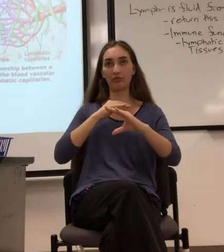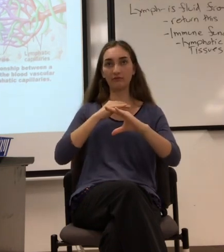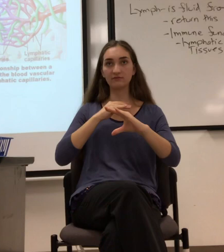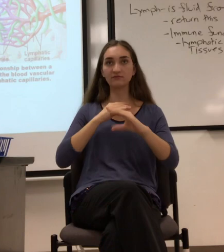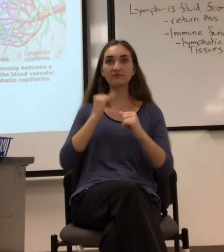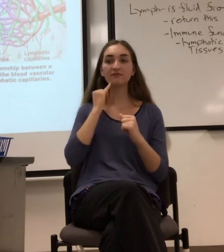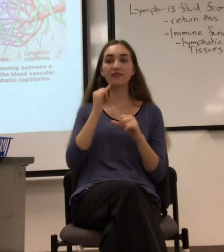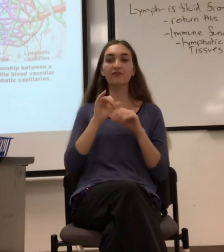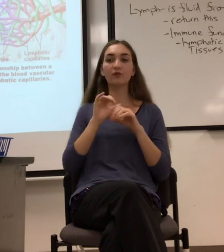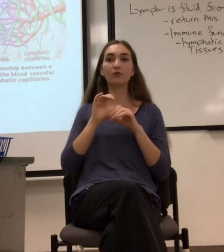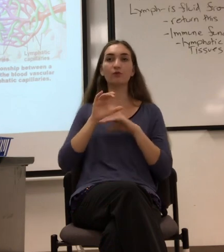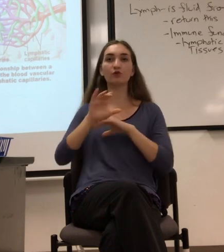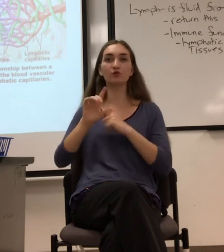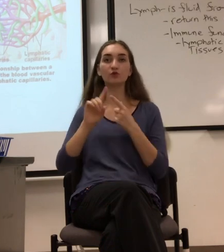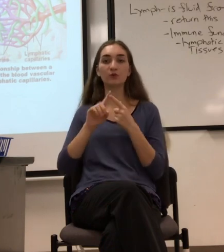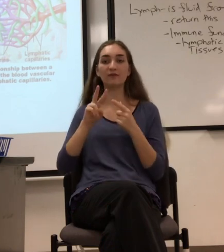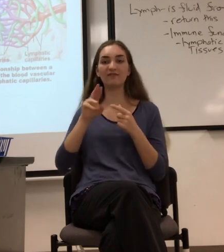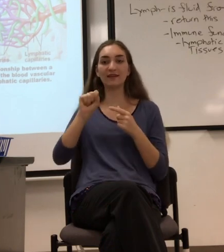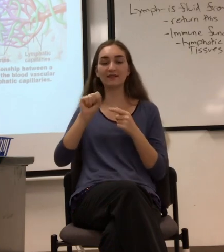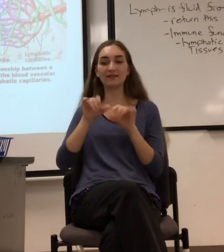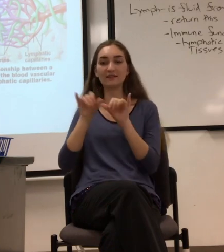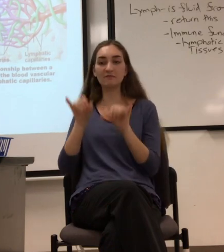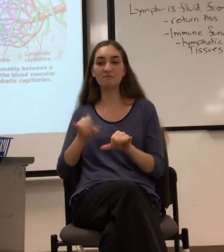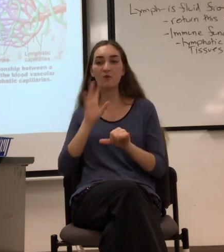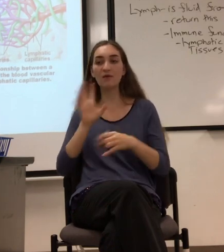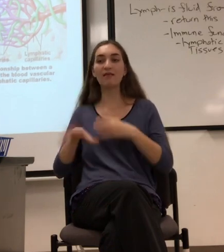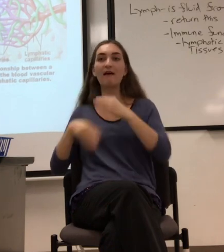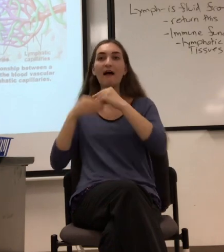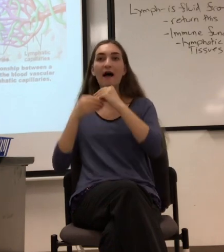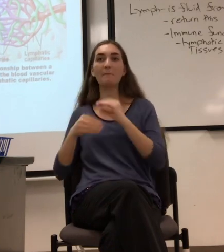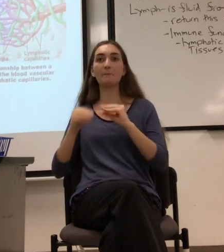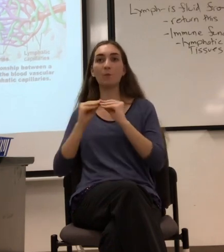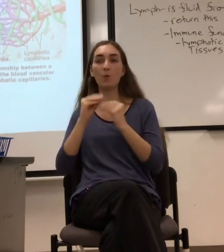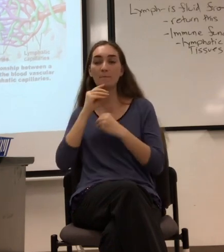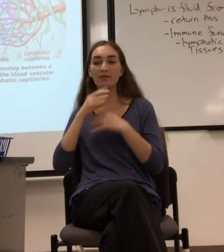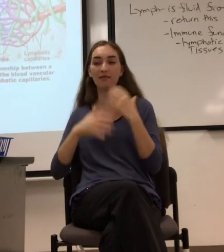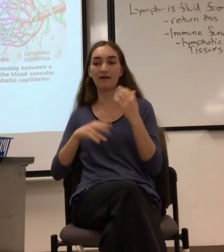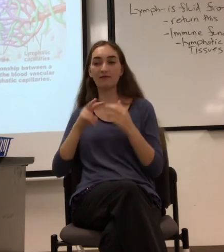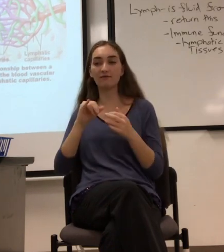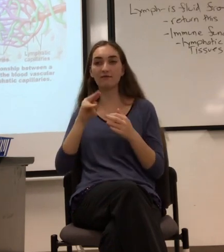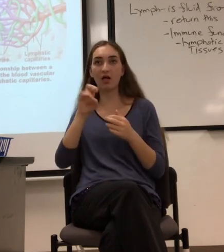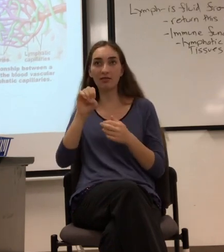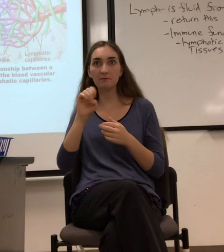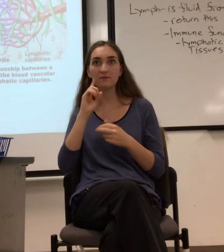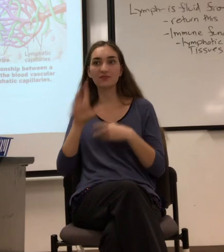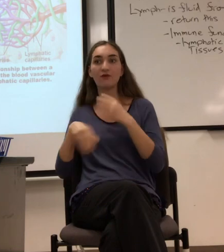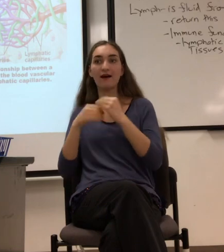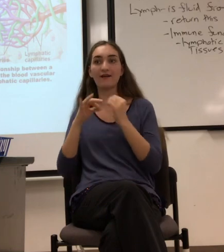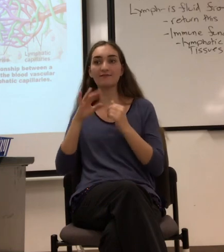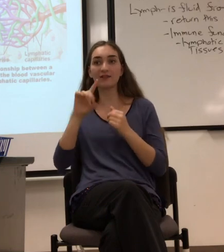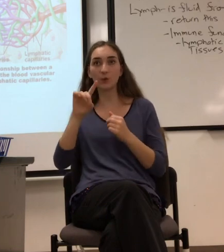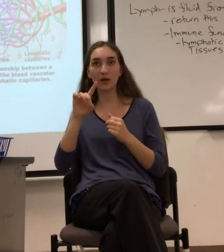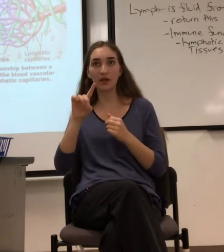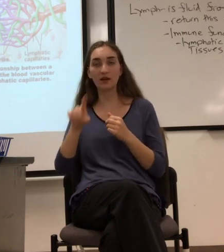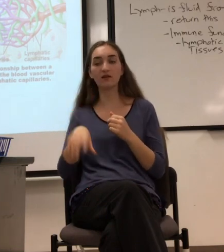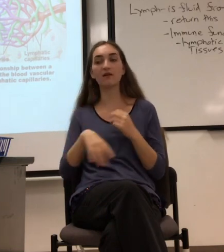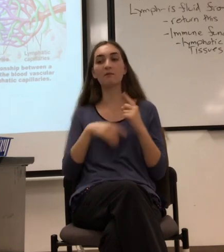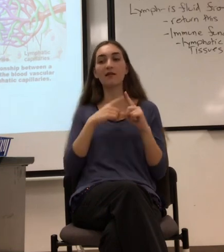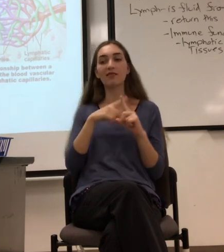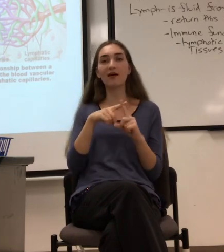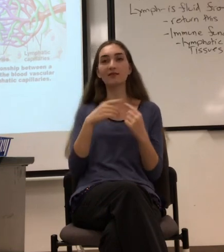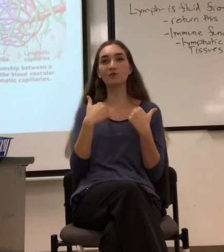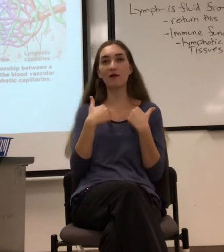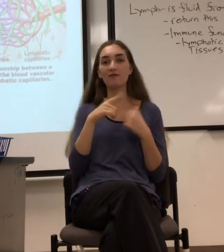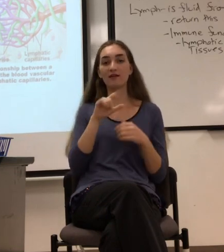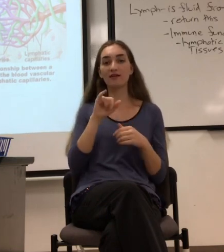the venous system, you contribute to the blood volume. And along the way, you have these lymph nodes in a row. They're packed out with lymphocytes.